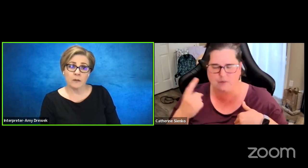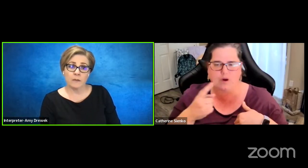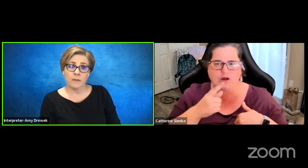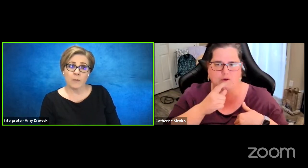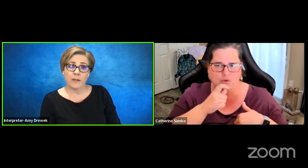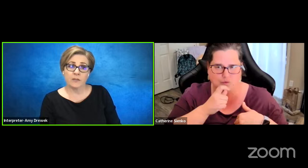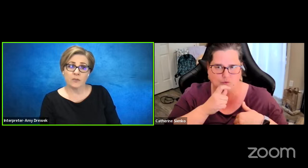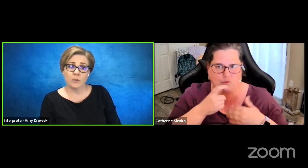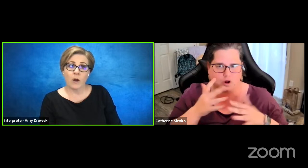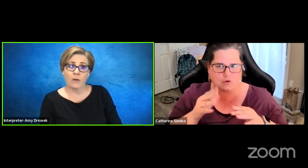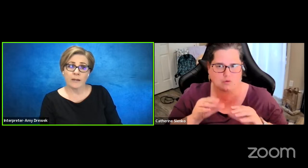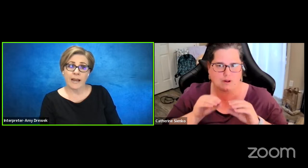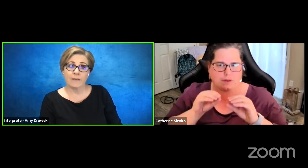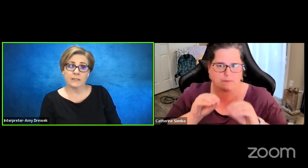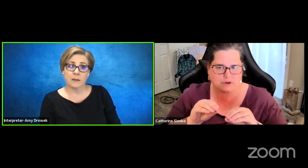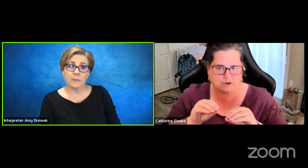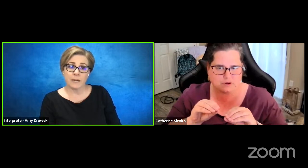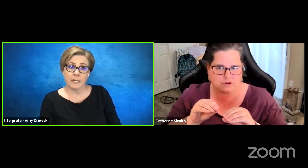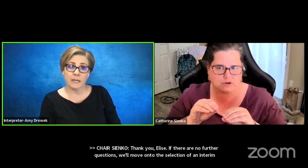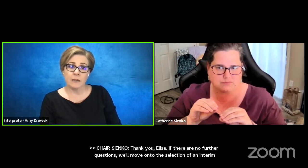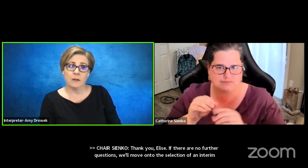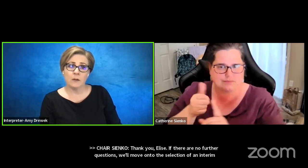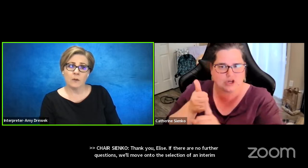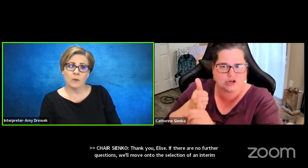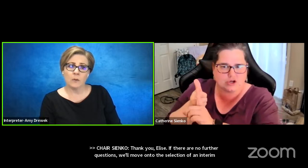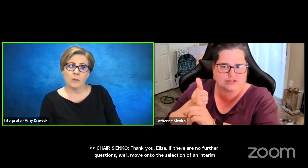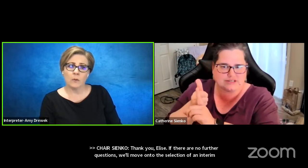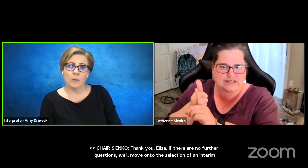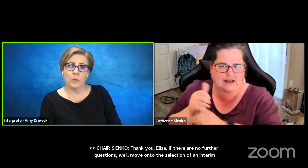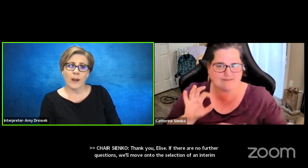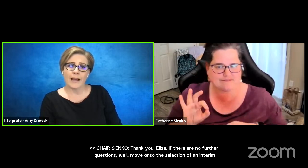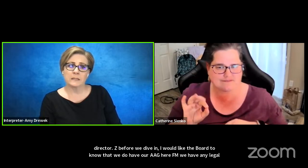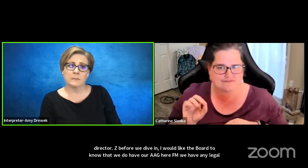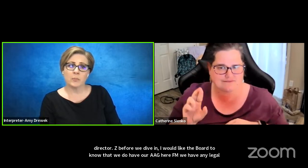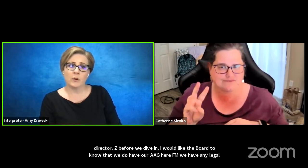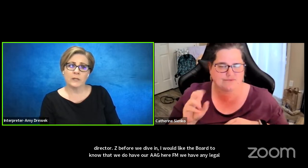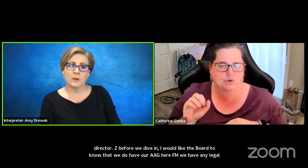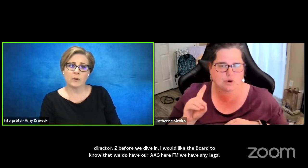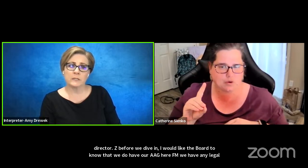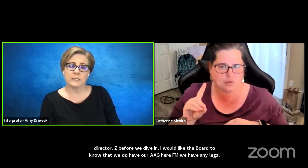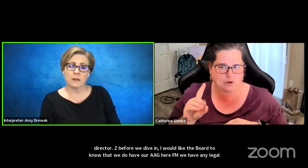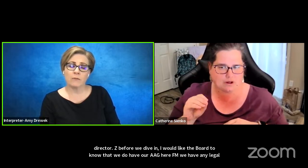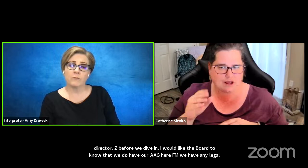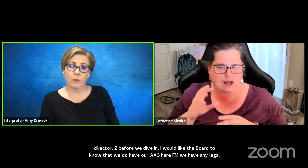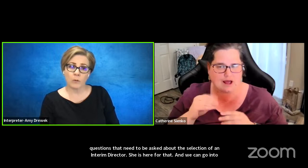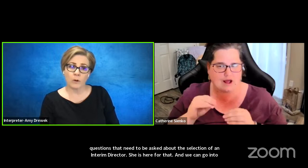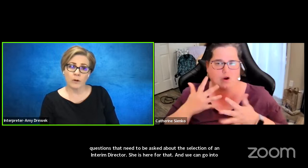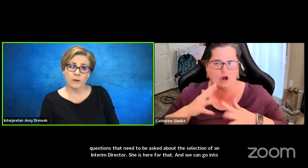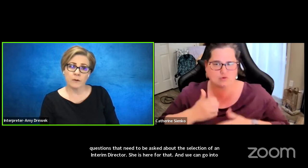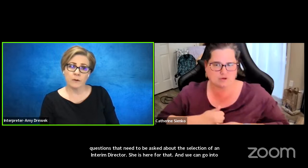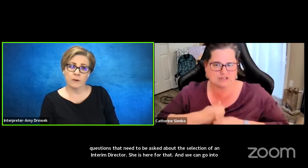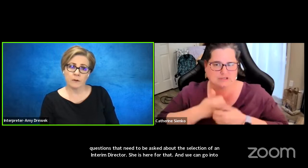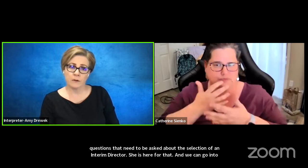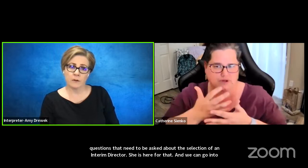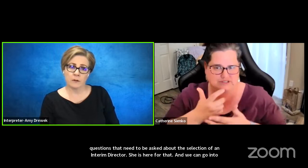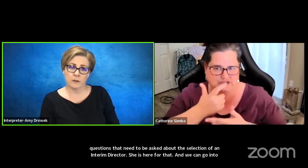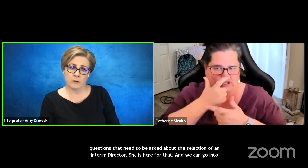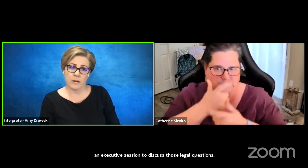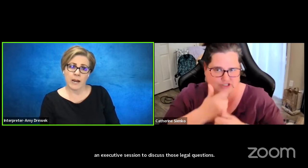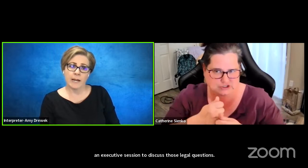know that we do already have somebody who has put herself